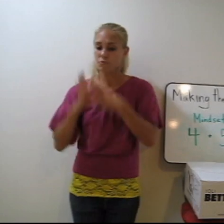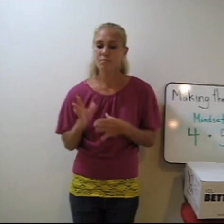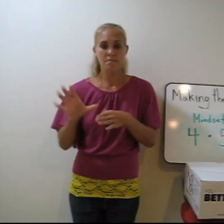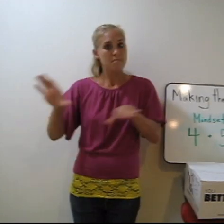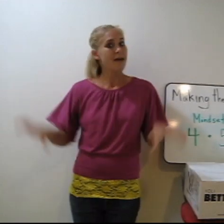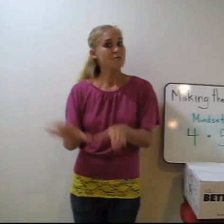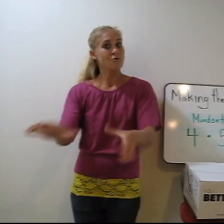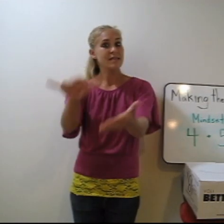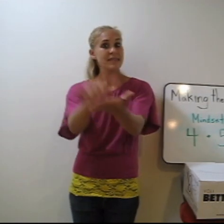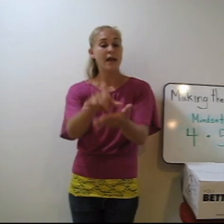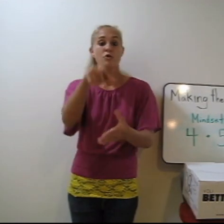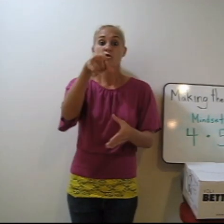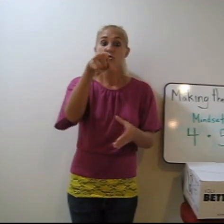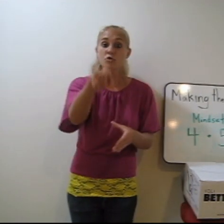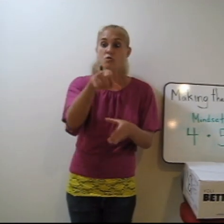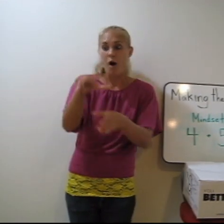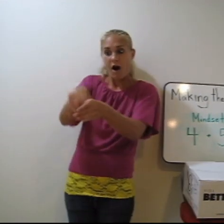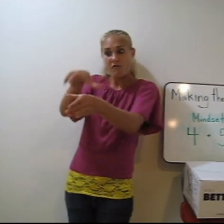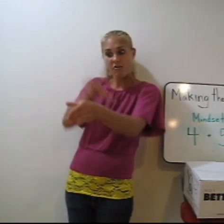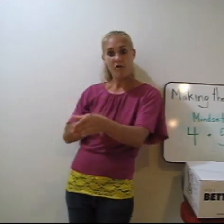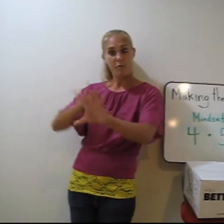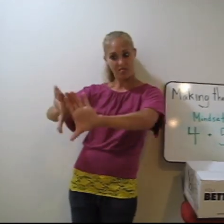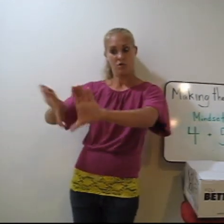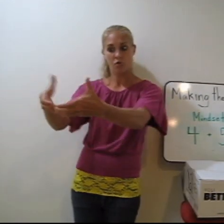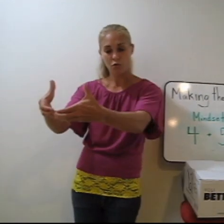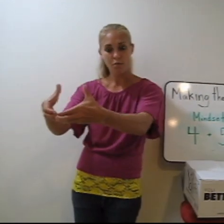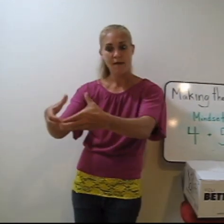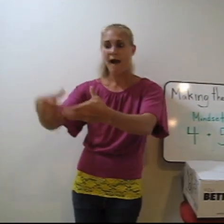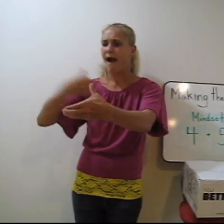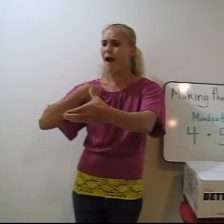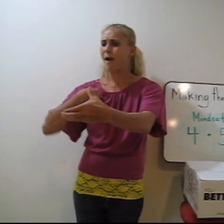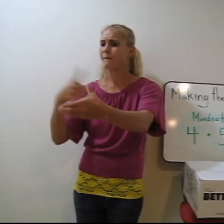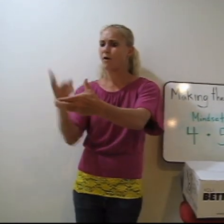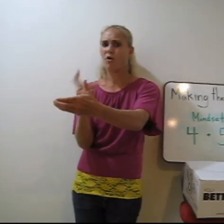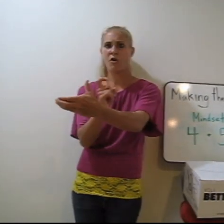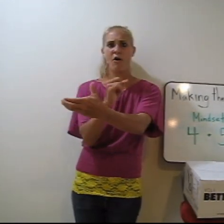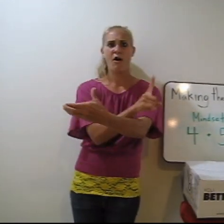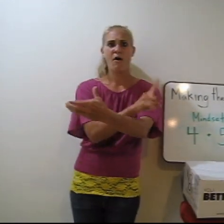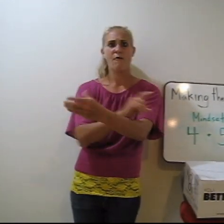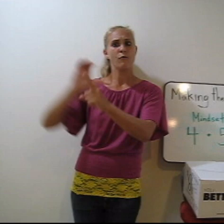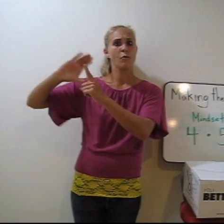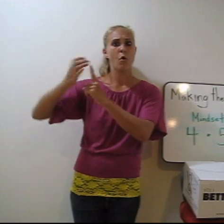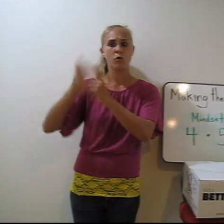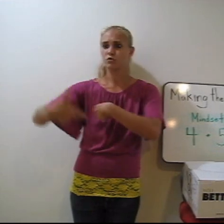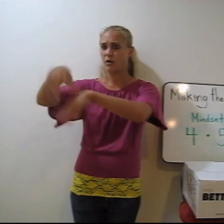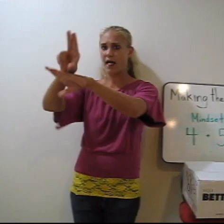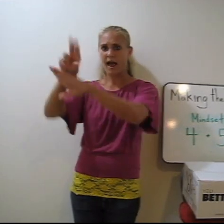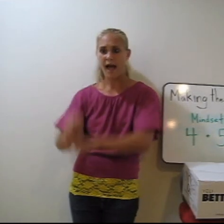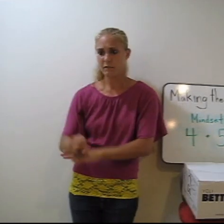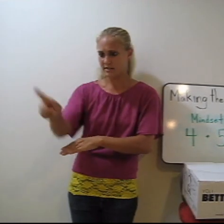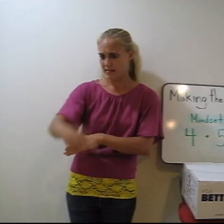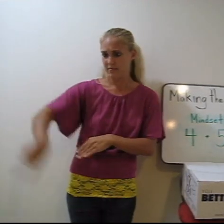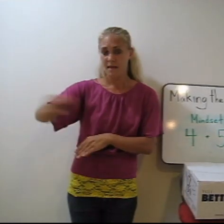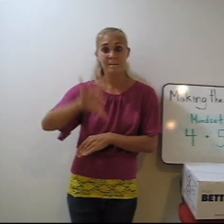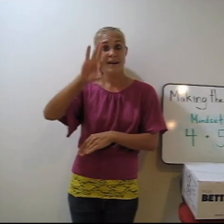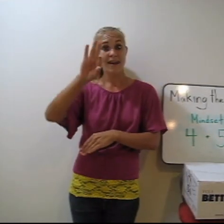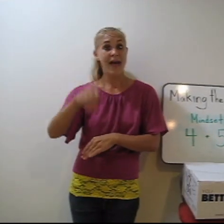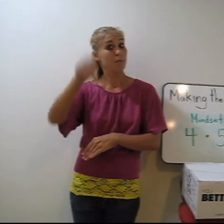are stepping out of the herd. You are walking away from social norms and the great horde. 90% of the population are